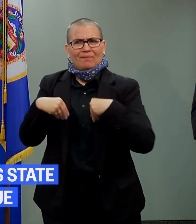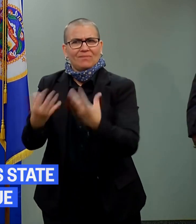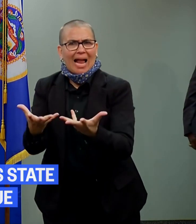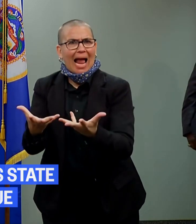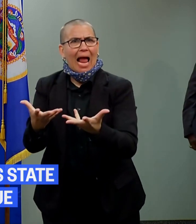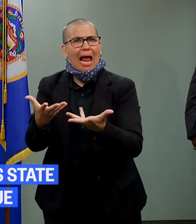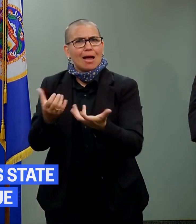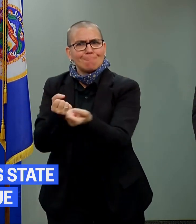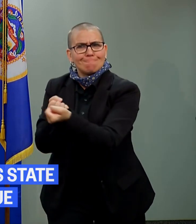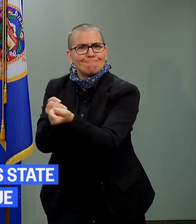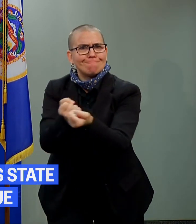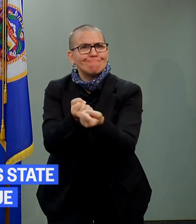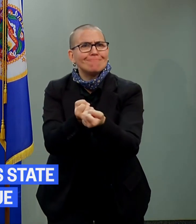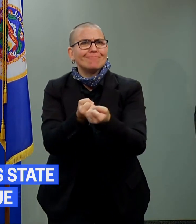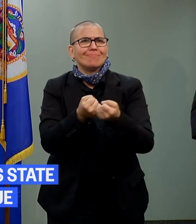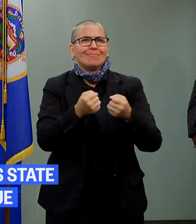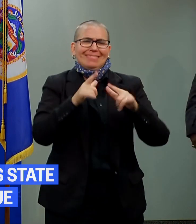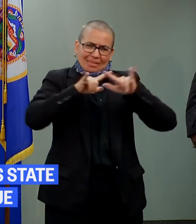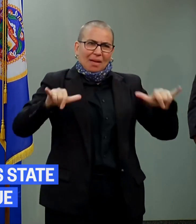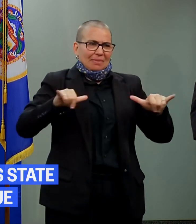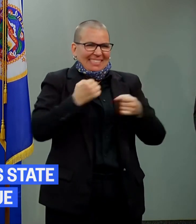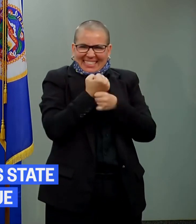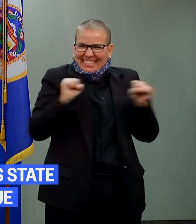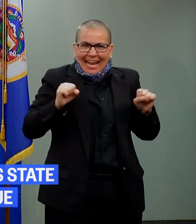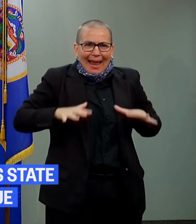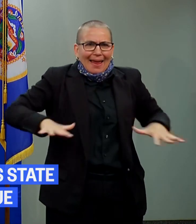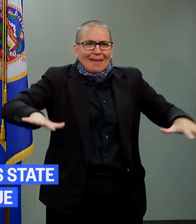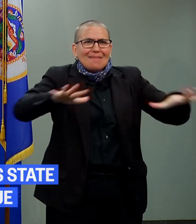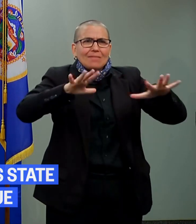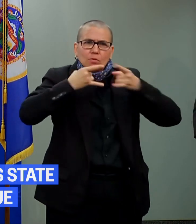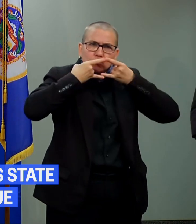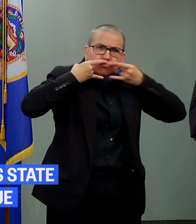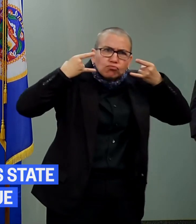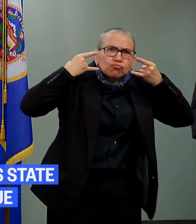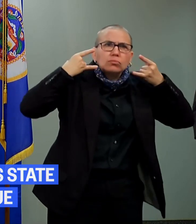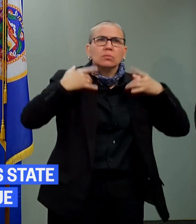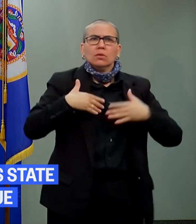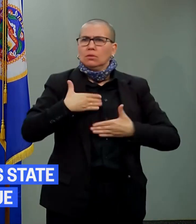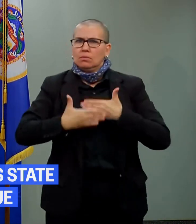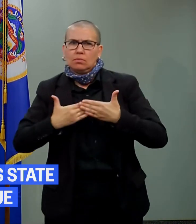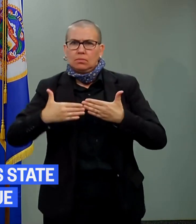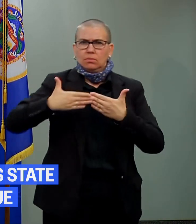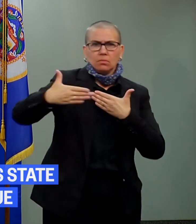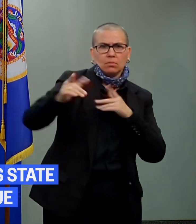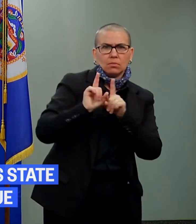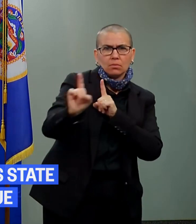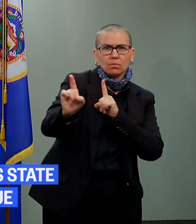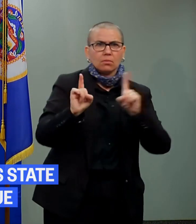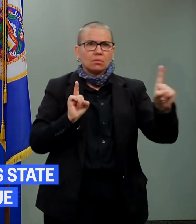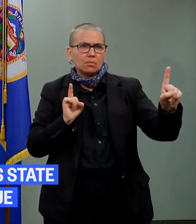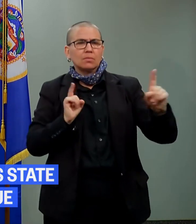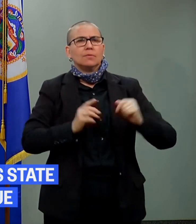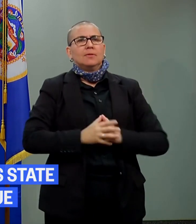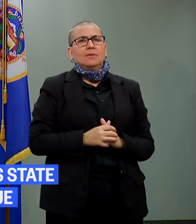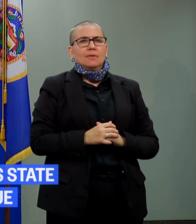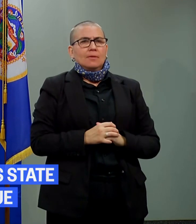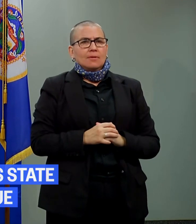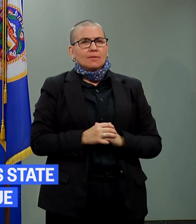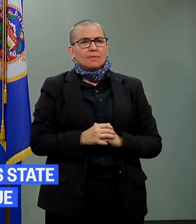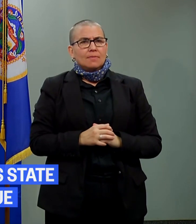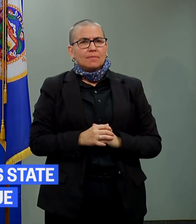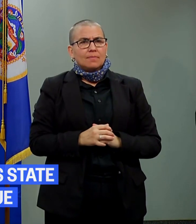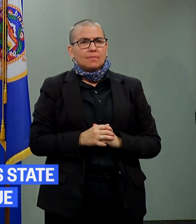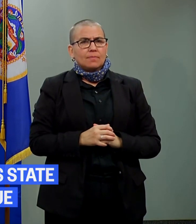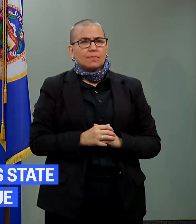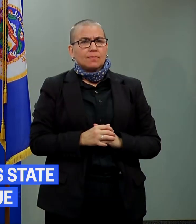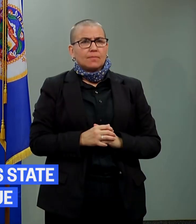critically important and that legislative process is part of this. With that being said, I want to be clear, the responsibility of once this